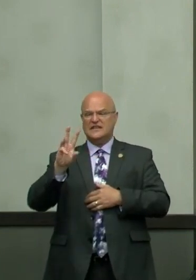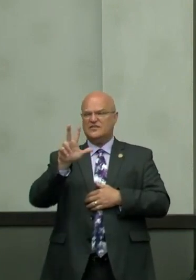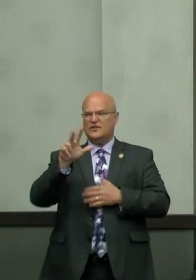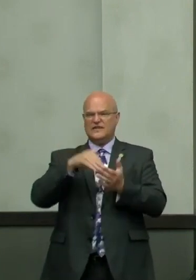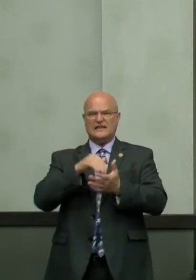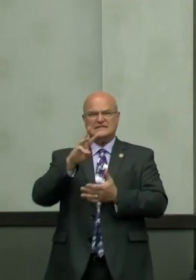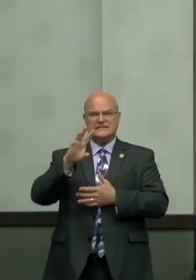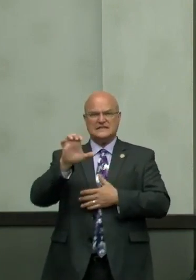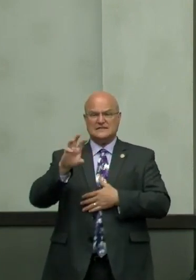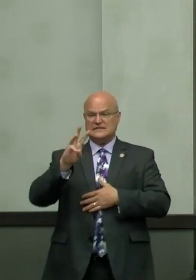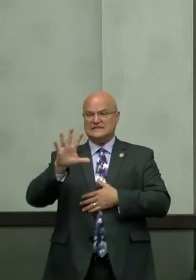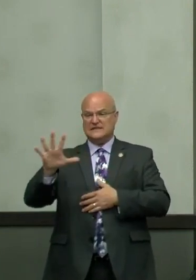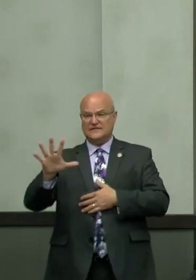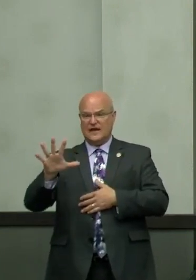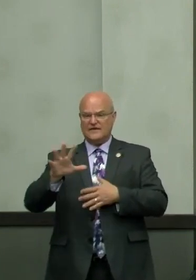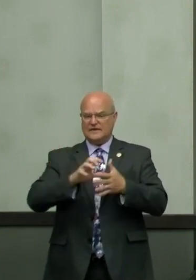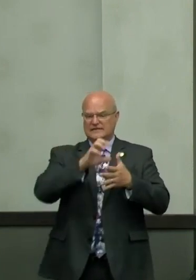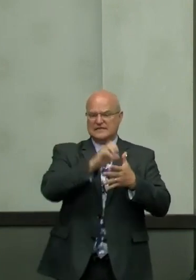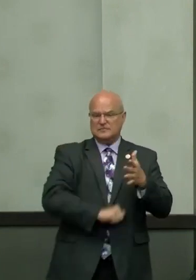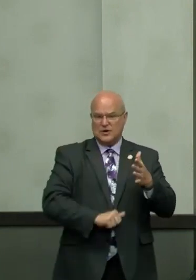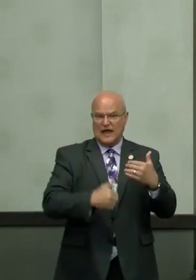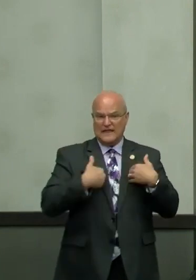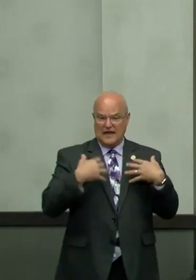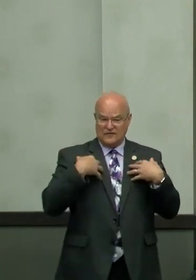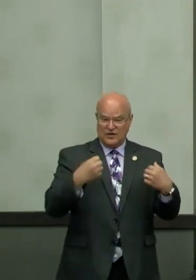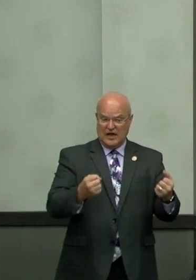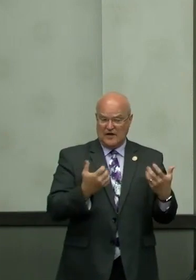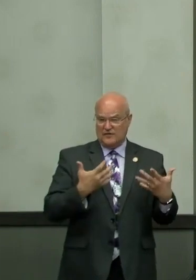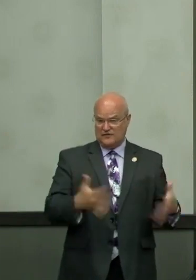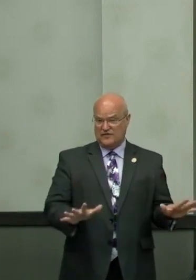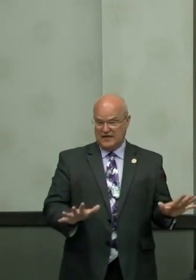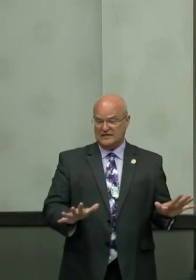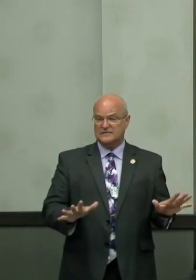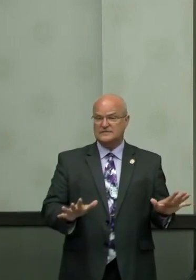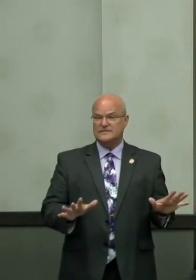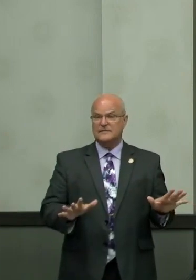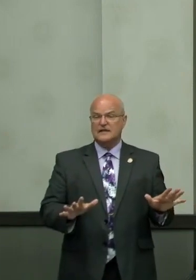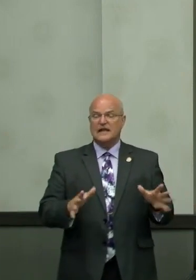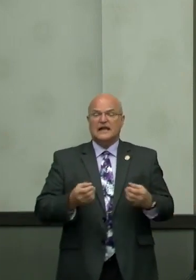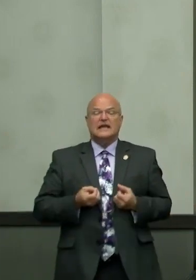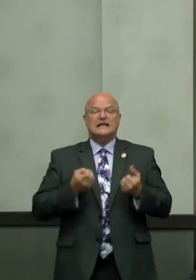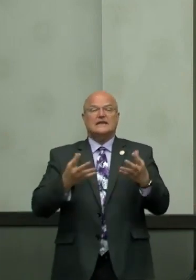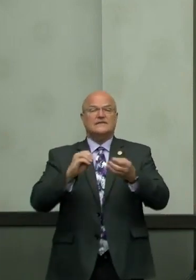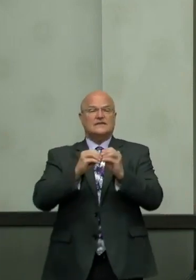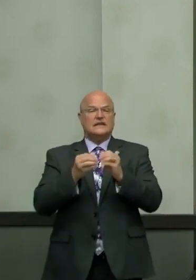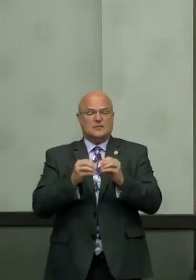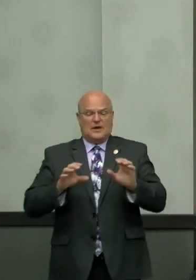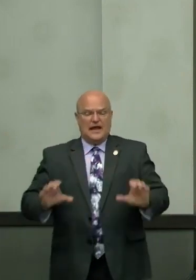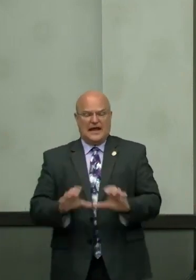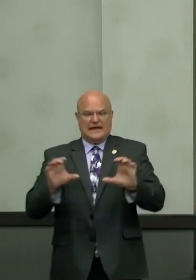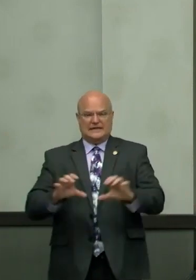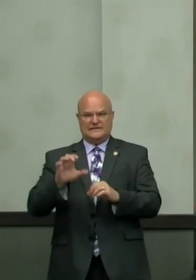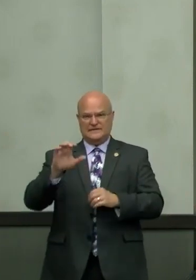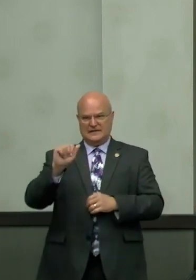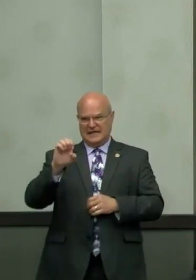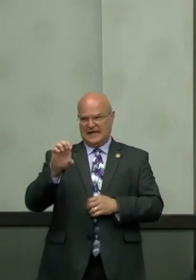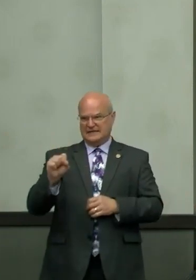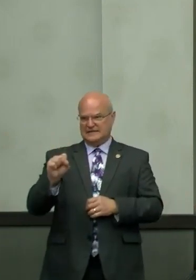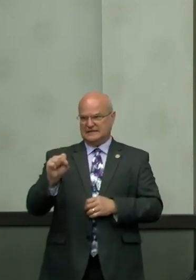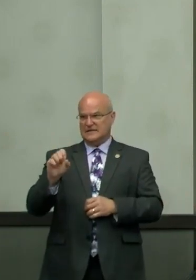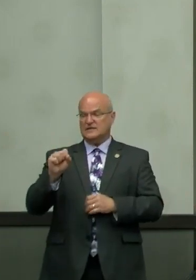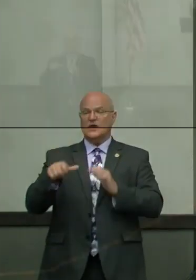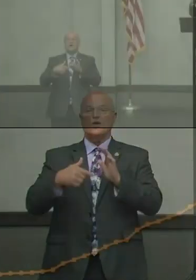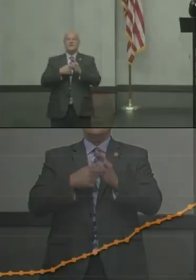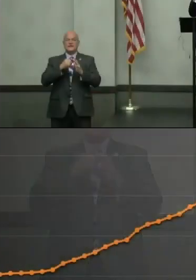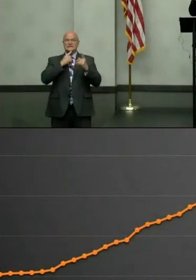3,665 cases. You subtract those that have recovered from that number, and it gives you the number of active cases. And